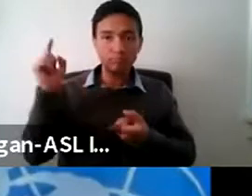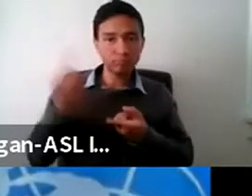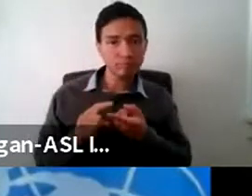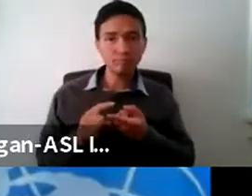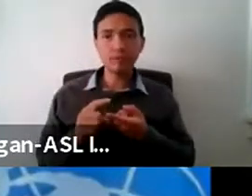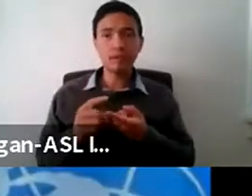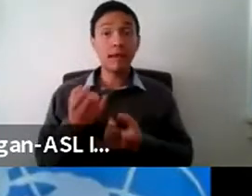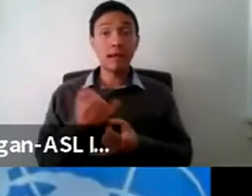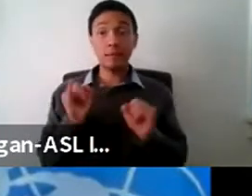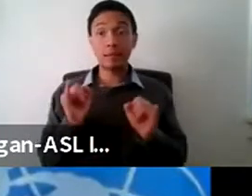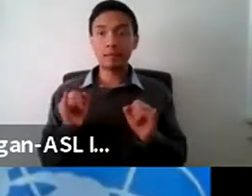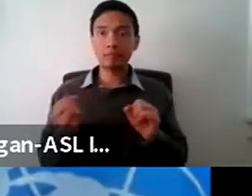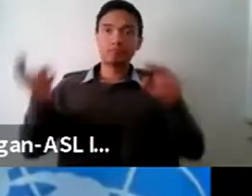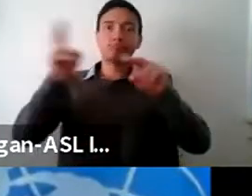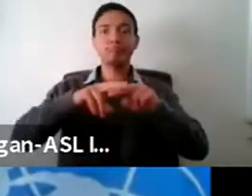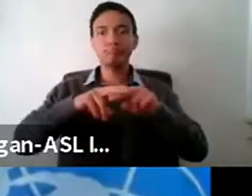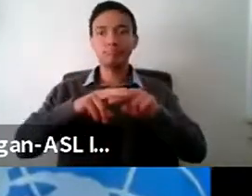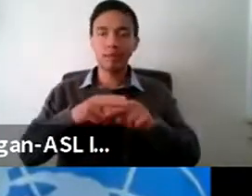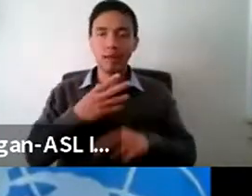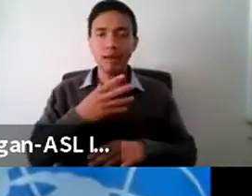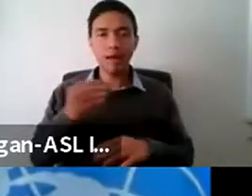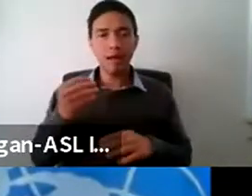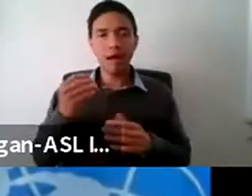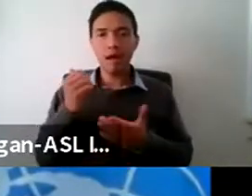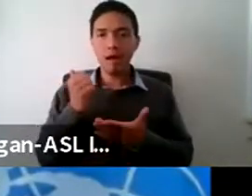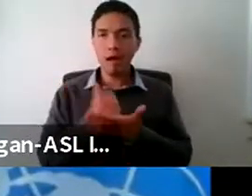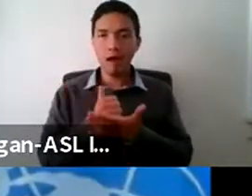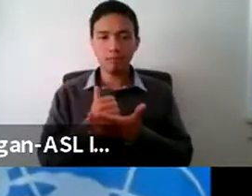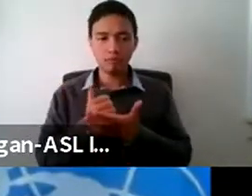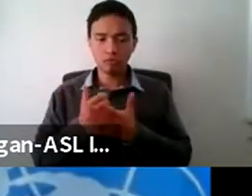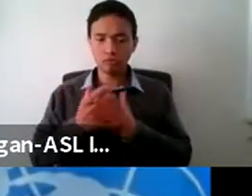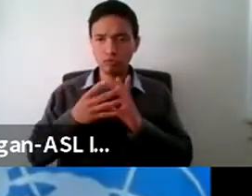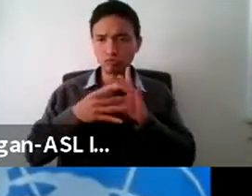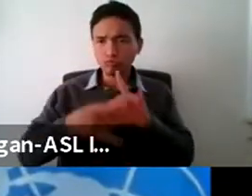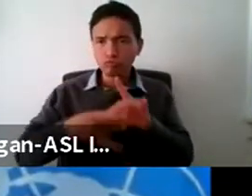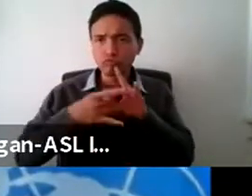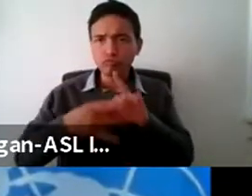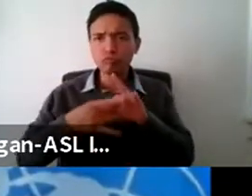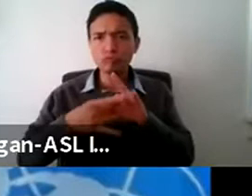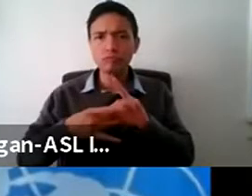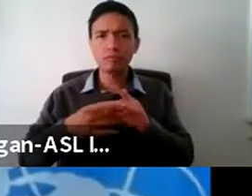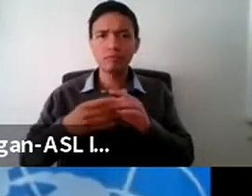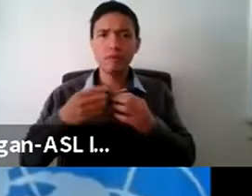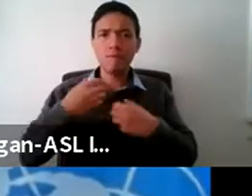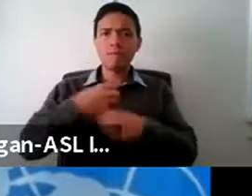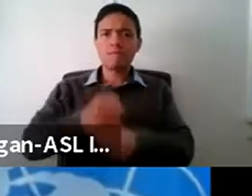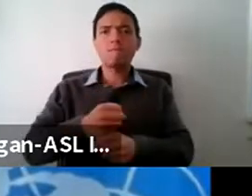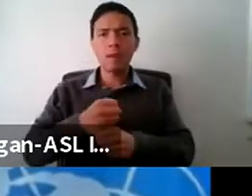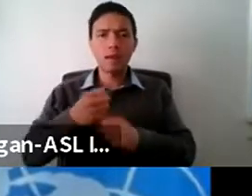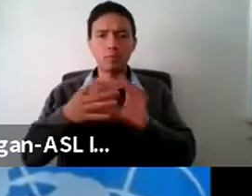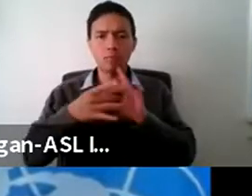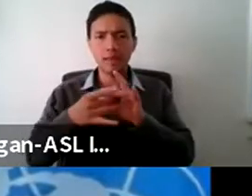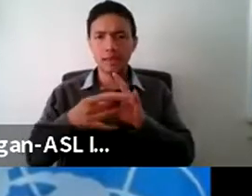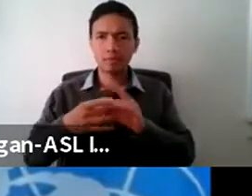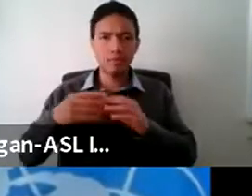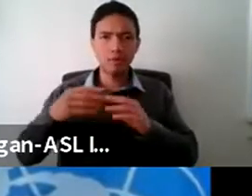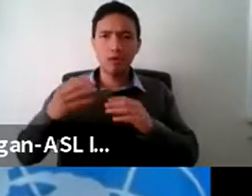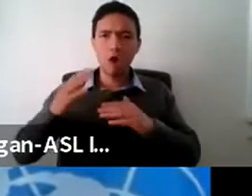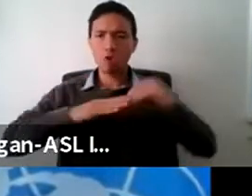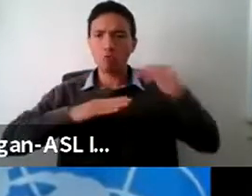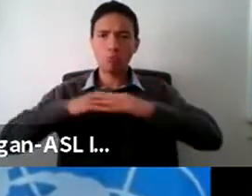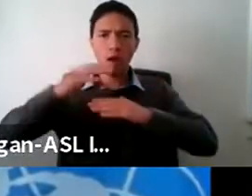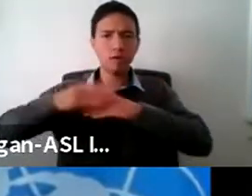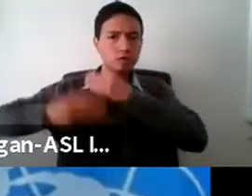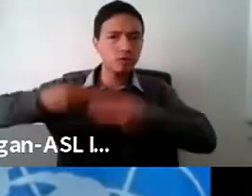and autonomy and foster intergenerational relations. Digital access becomes, therefore, an